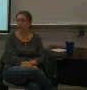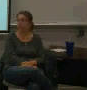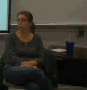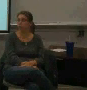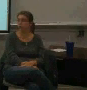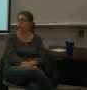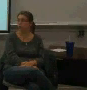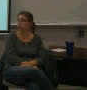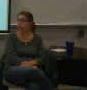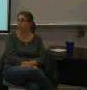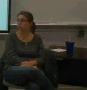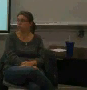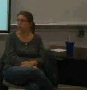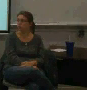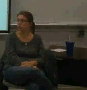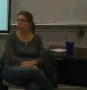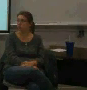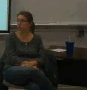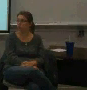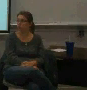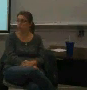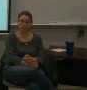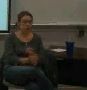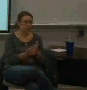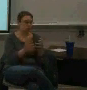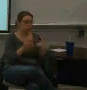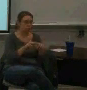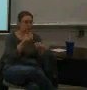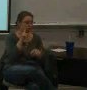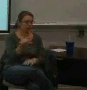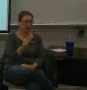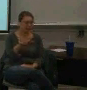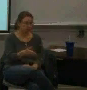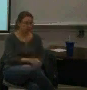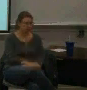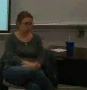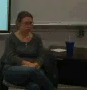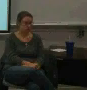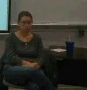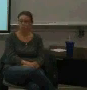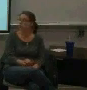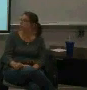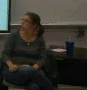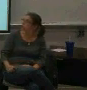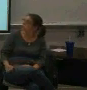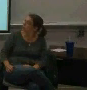They haven't attempted to do ocean fish in there. It's too salty for any fish.